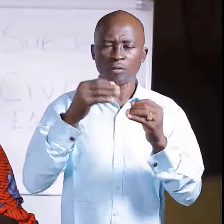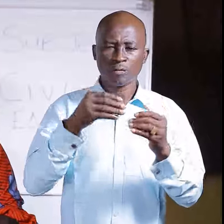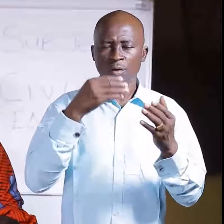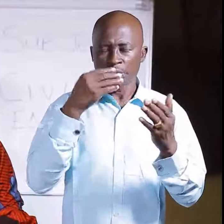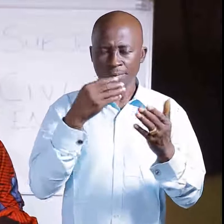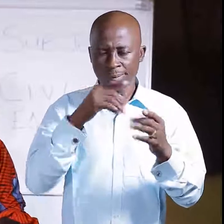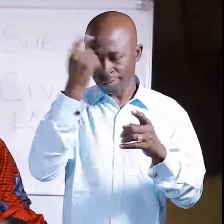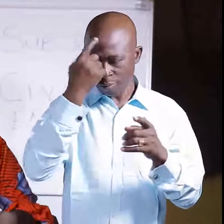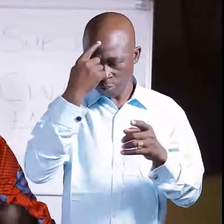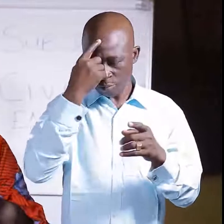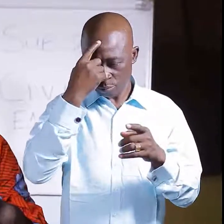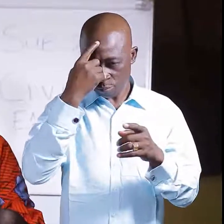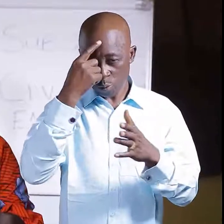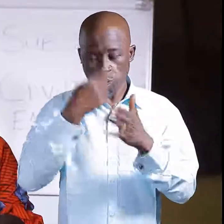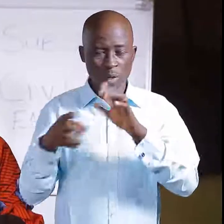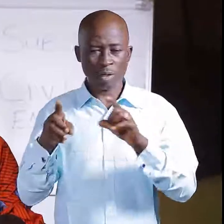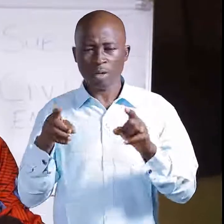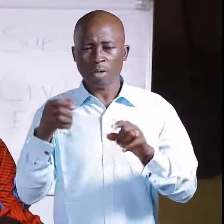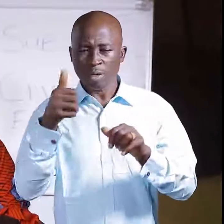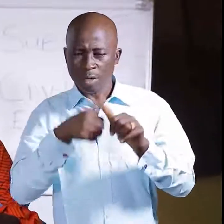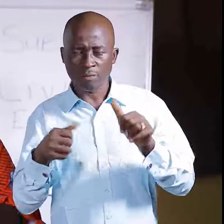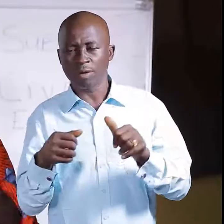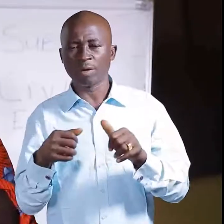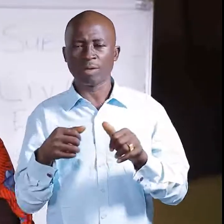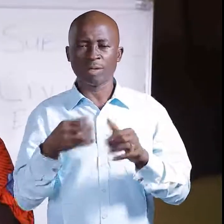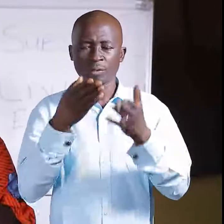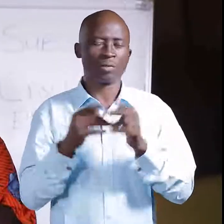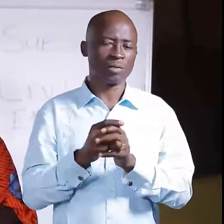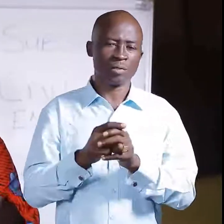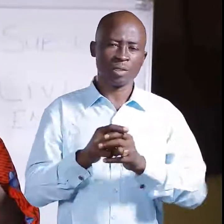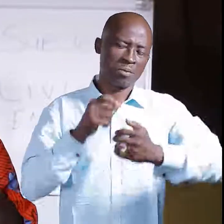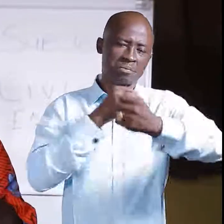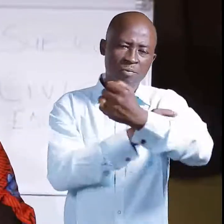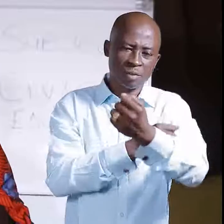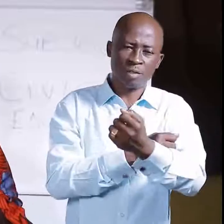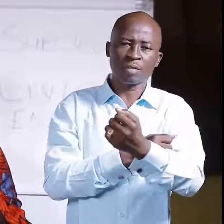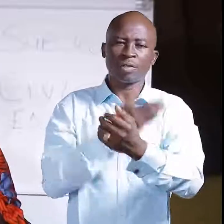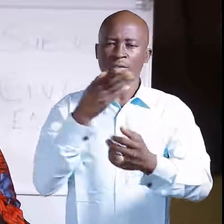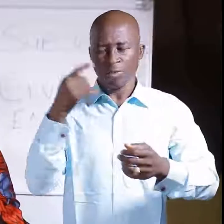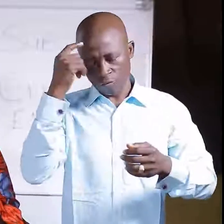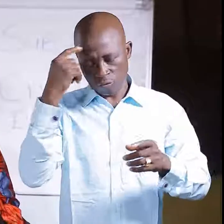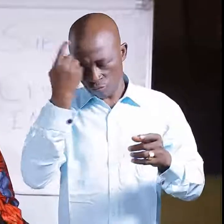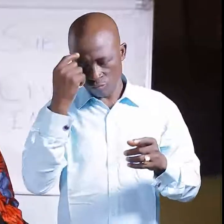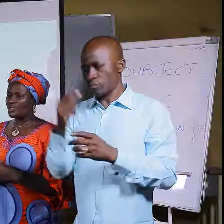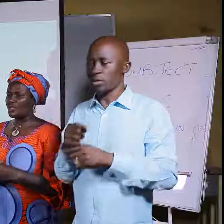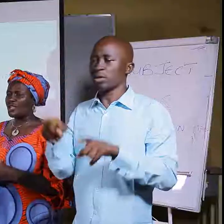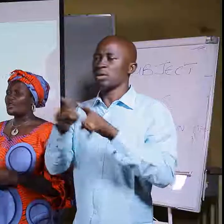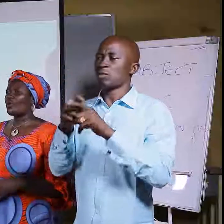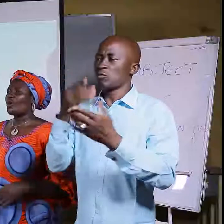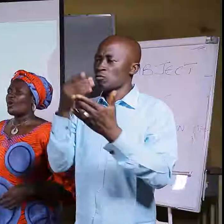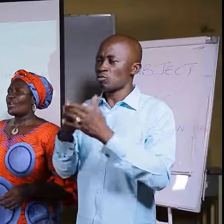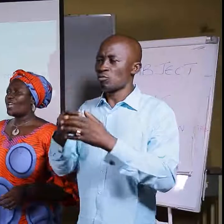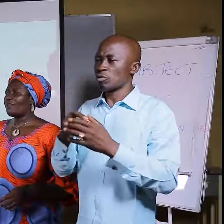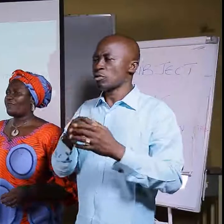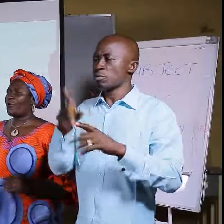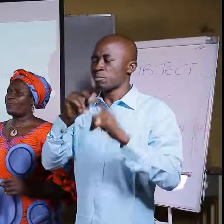and also whatsoever the government put in place, they will be able to protect it as patriotic citizens of that country.